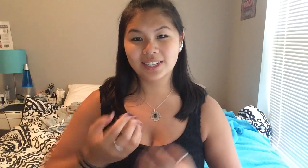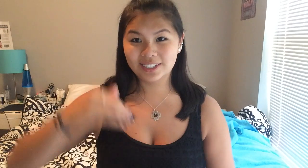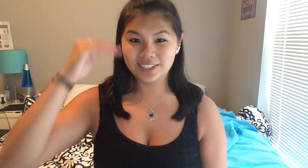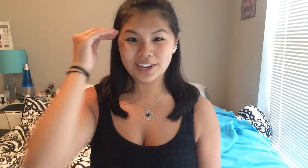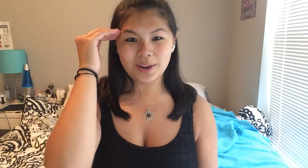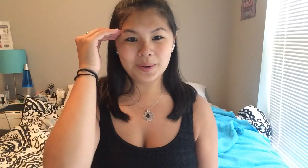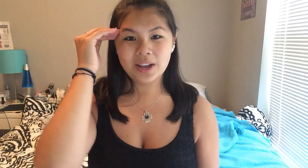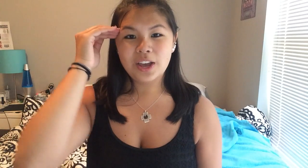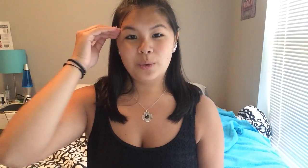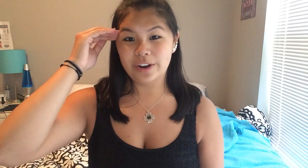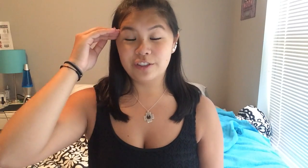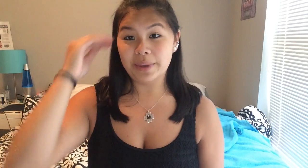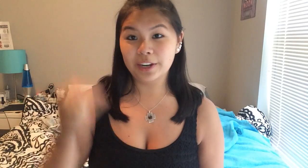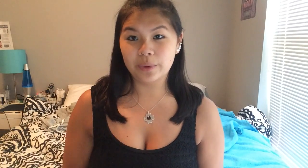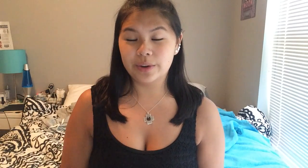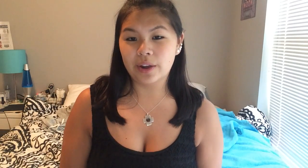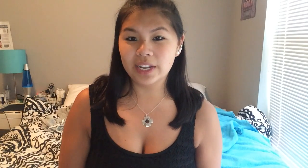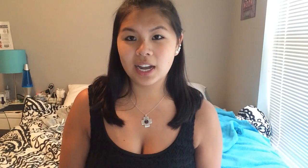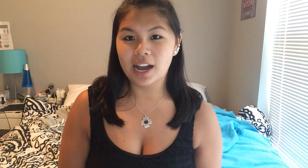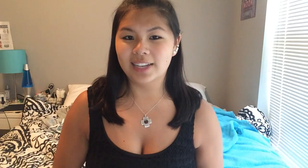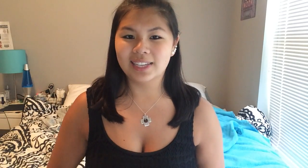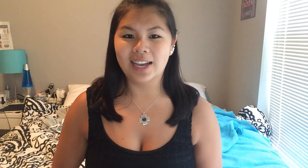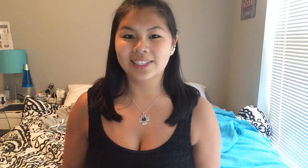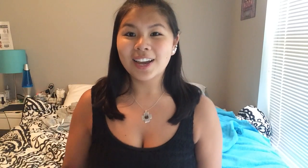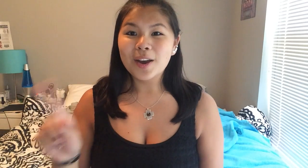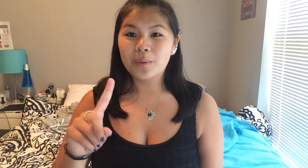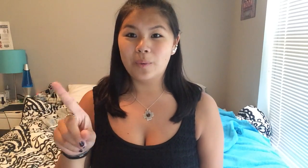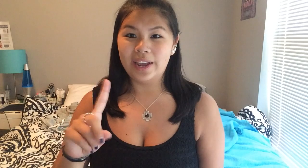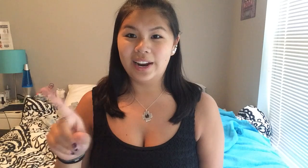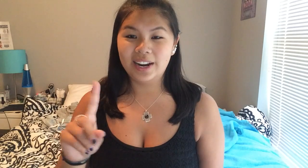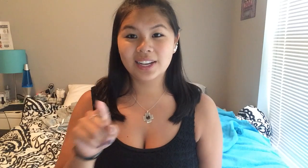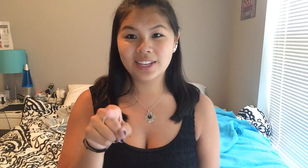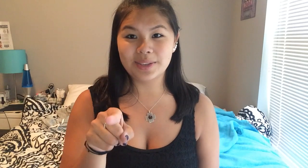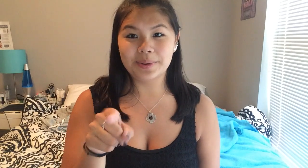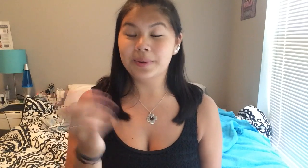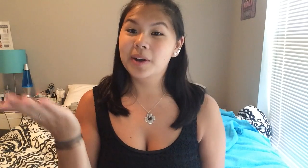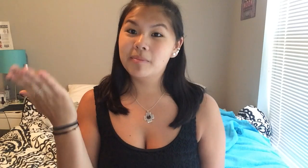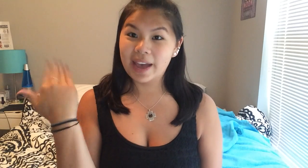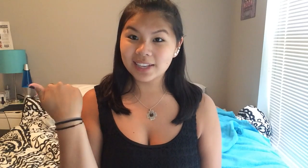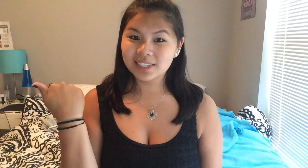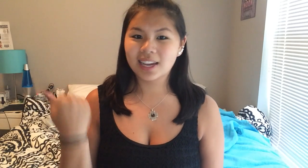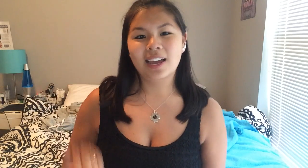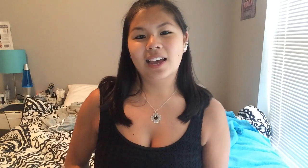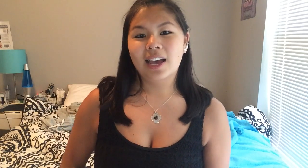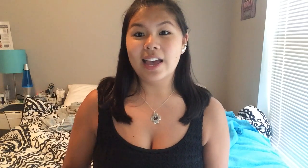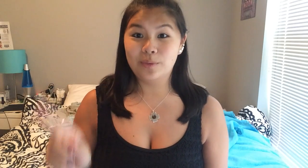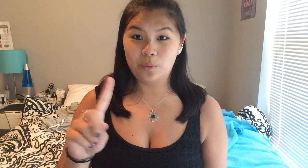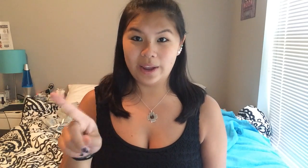to know where you've been or where you're going. I signed where you passed and